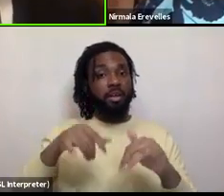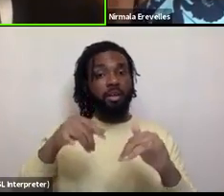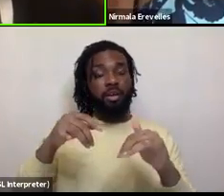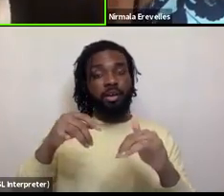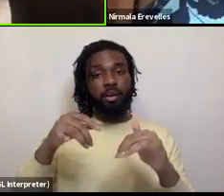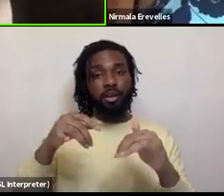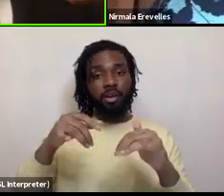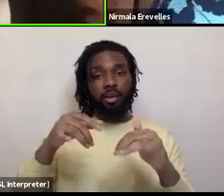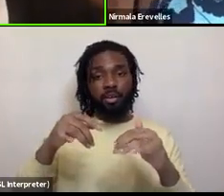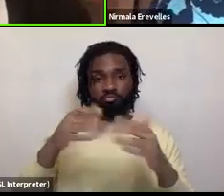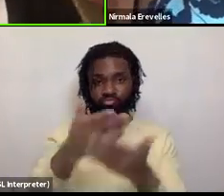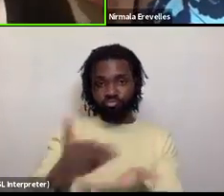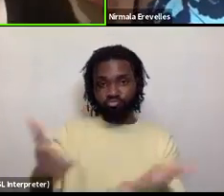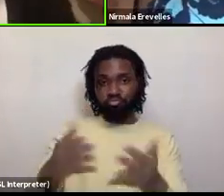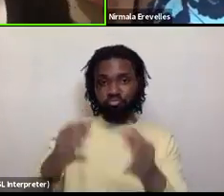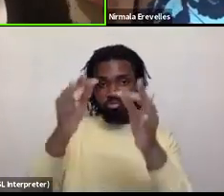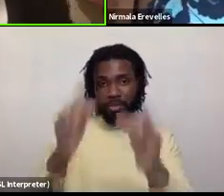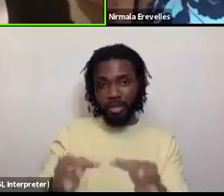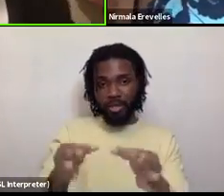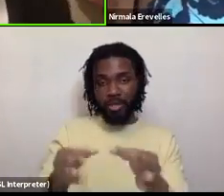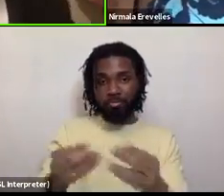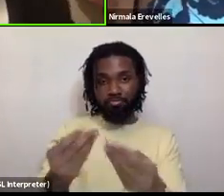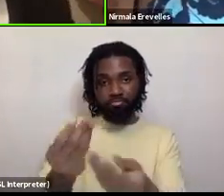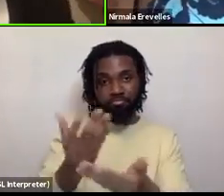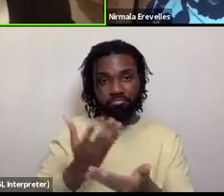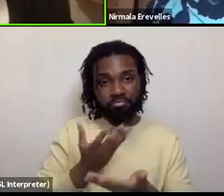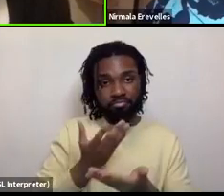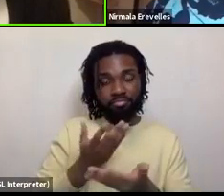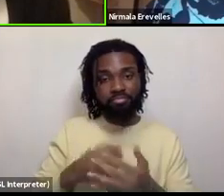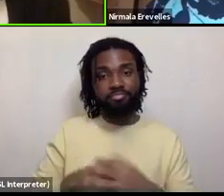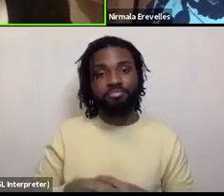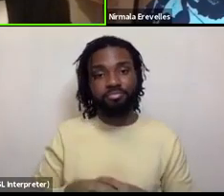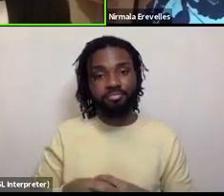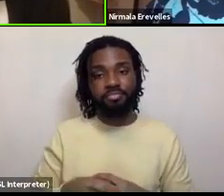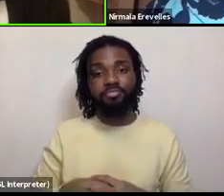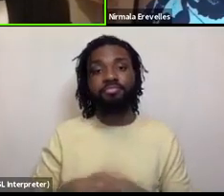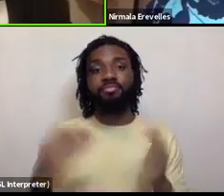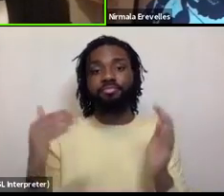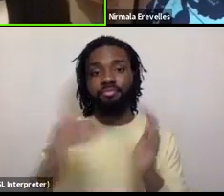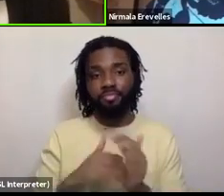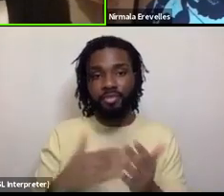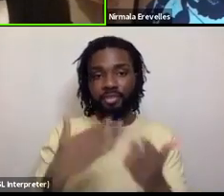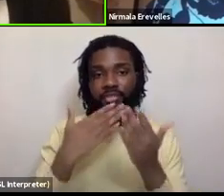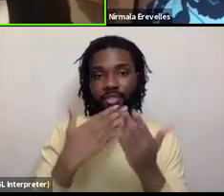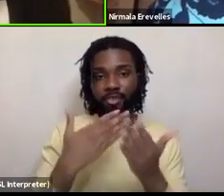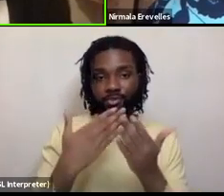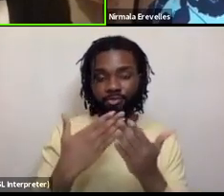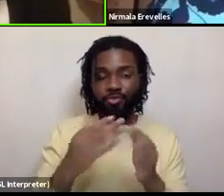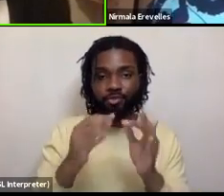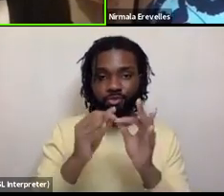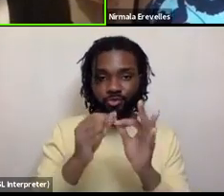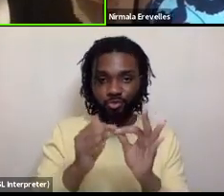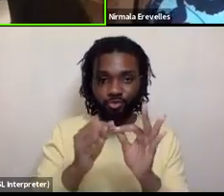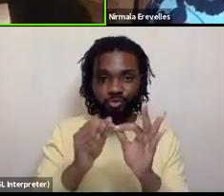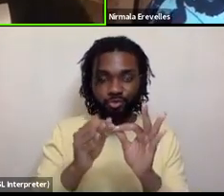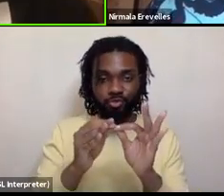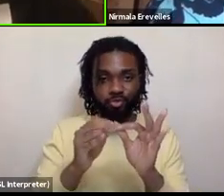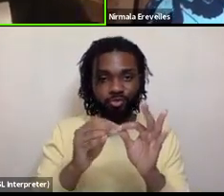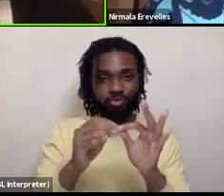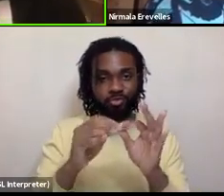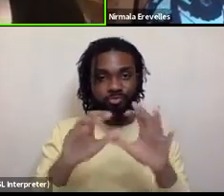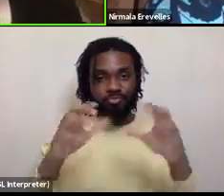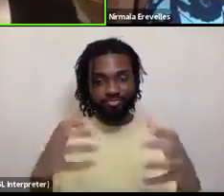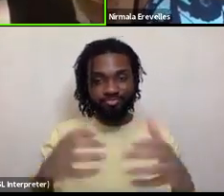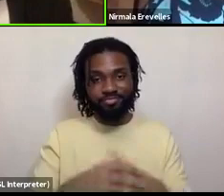the people to decide and let us know. Also, again, a huge thank you to the interpreters. It is